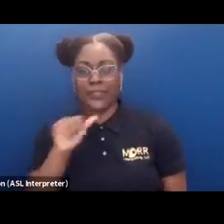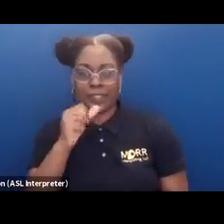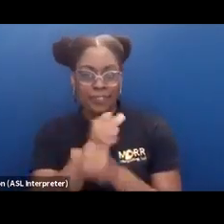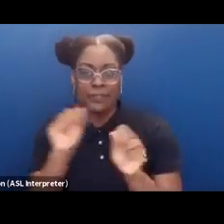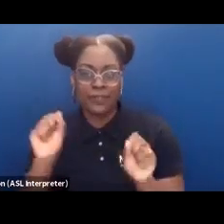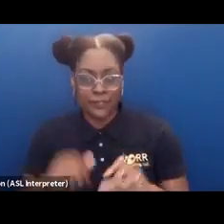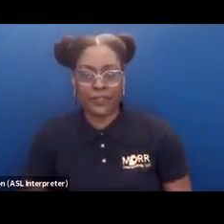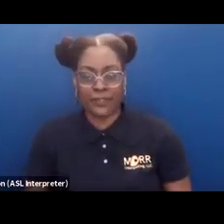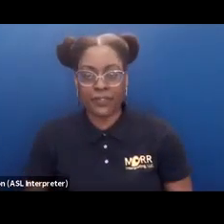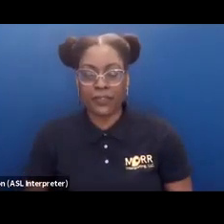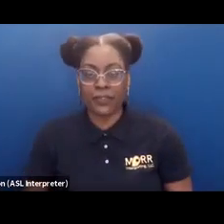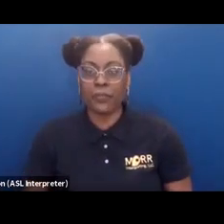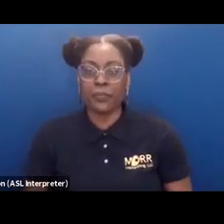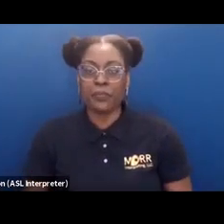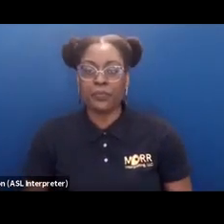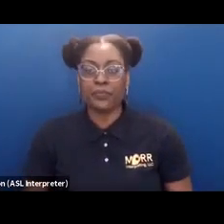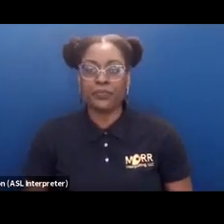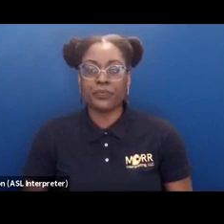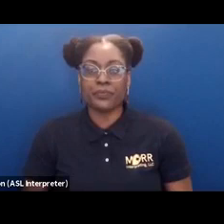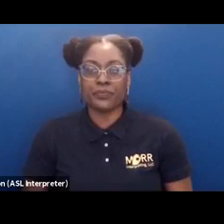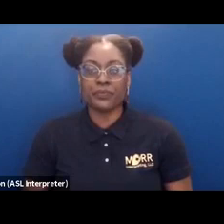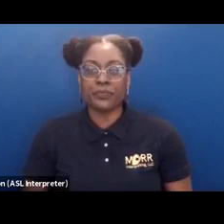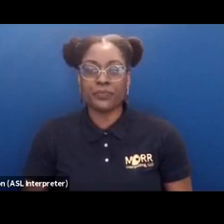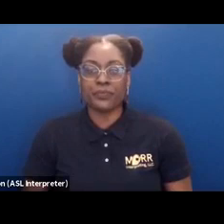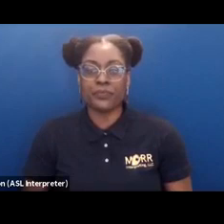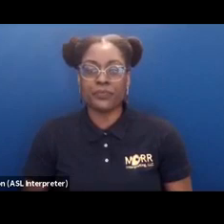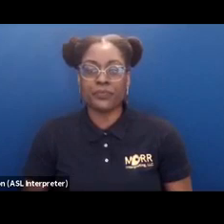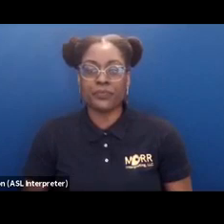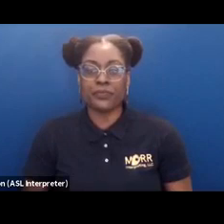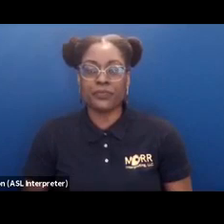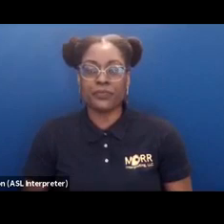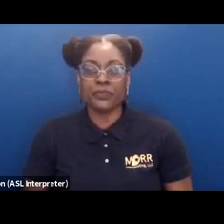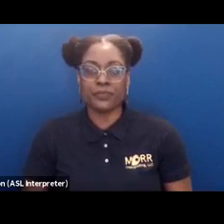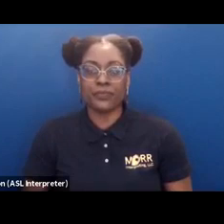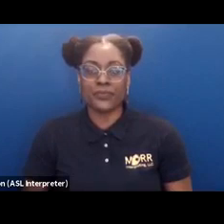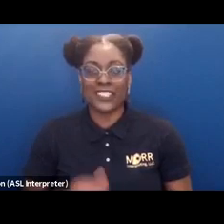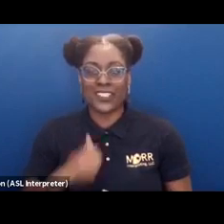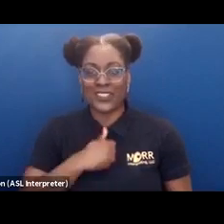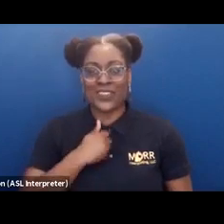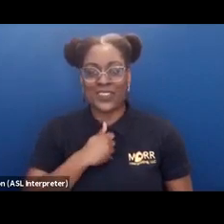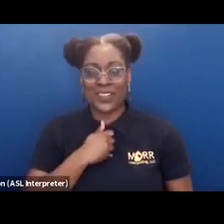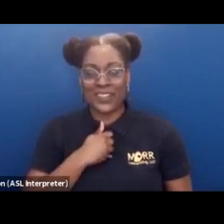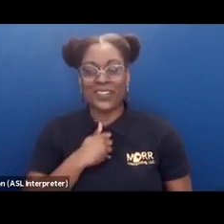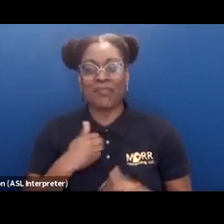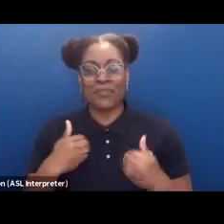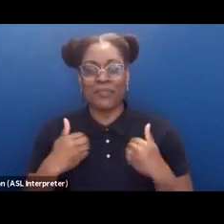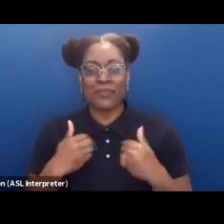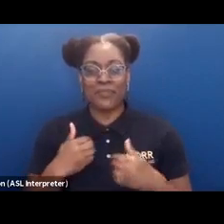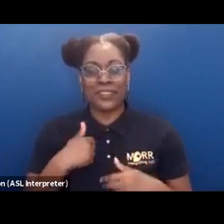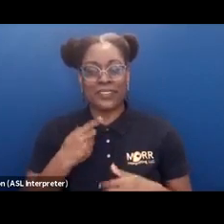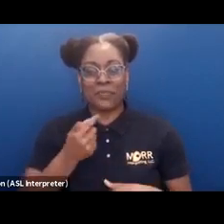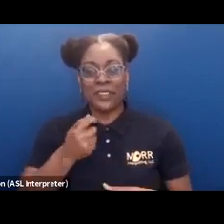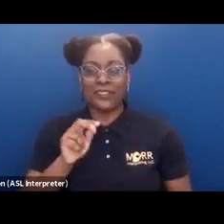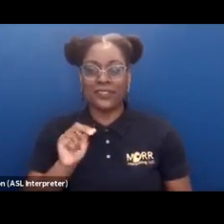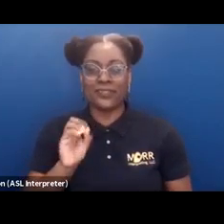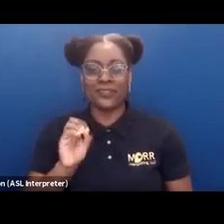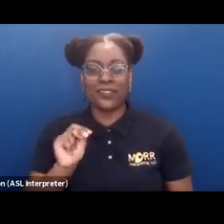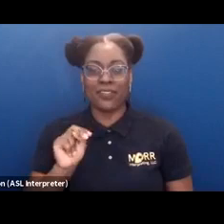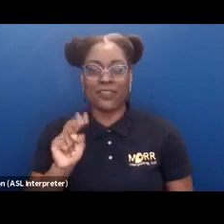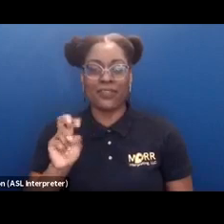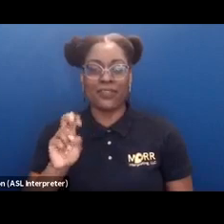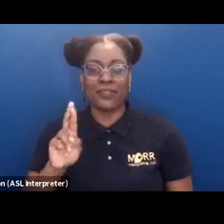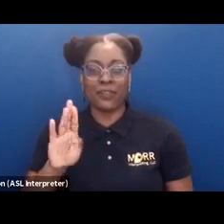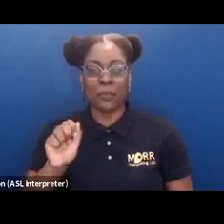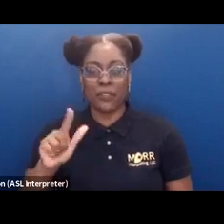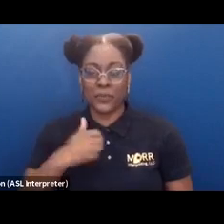these systems of violence. Sorry, I'm getting a little nonverbal right now. These systems of violence often